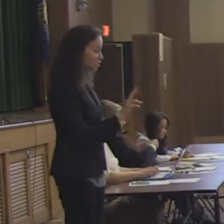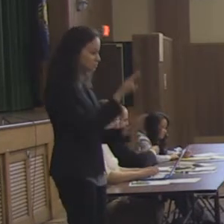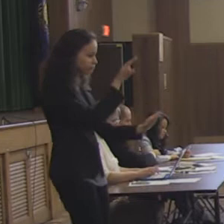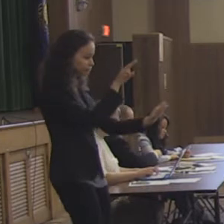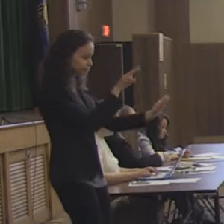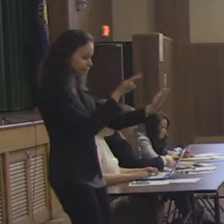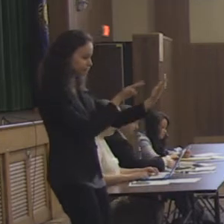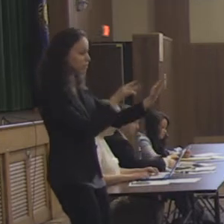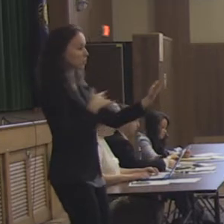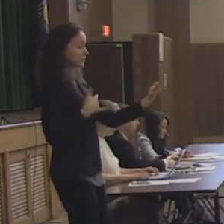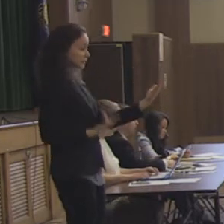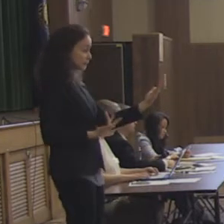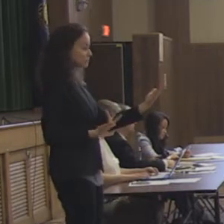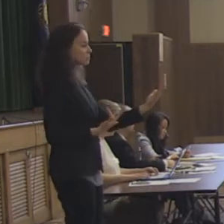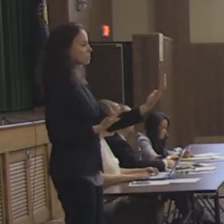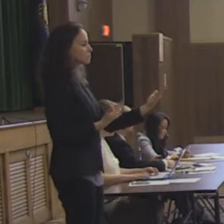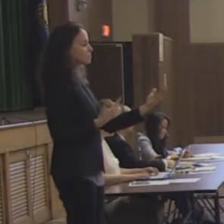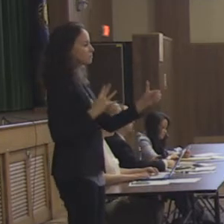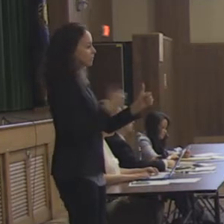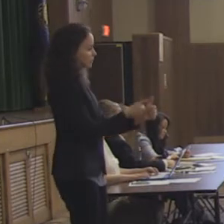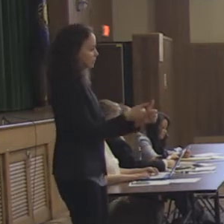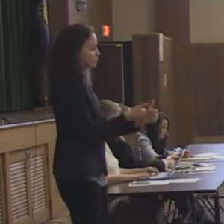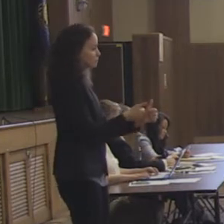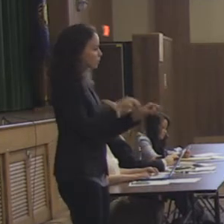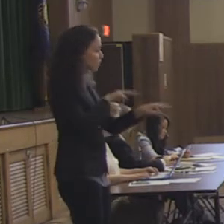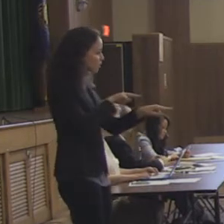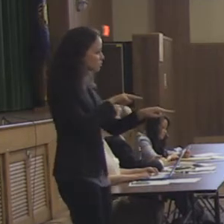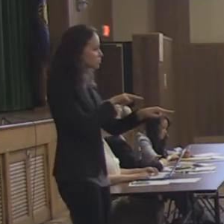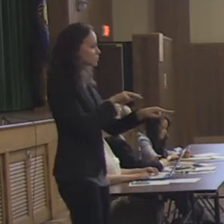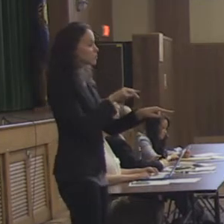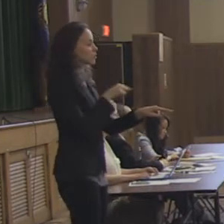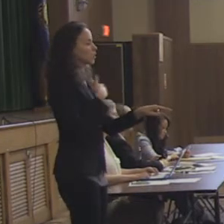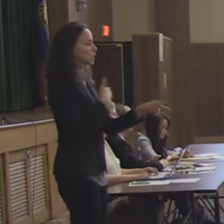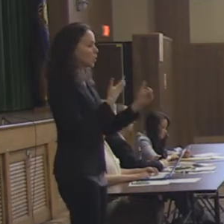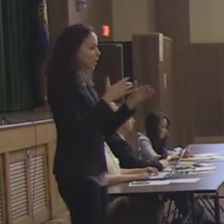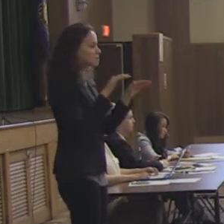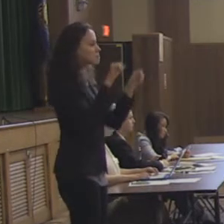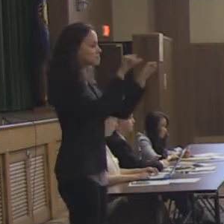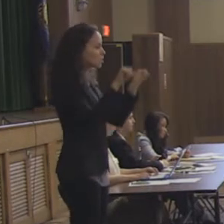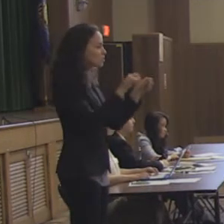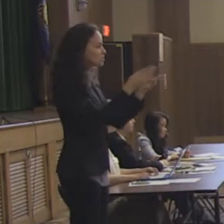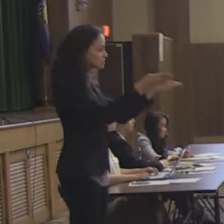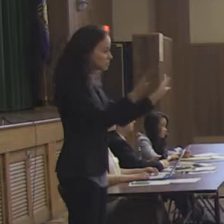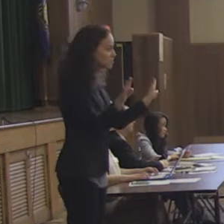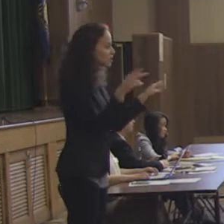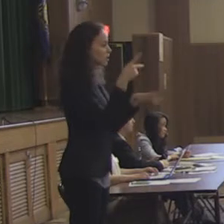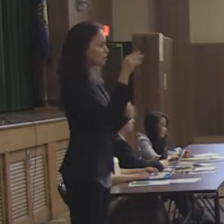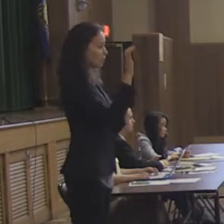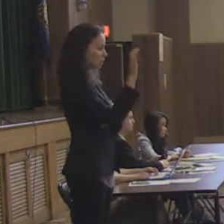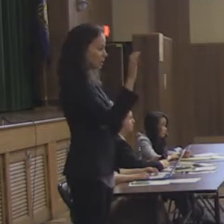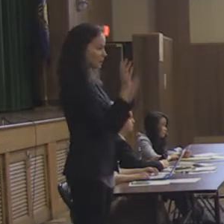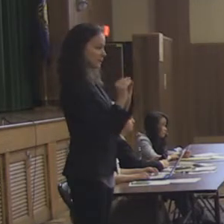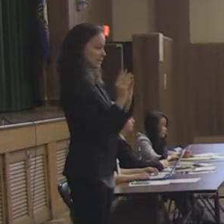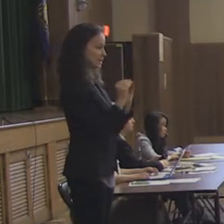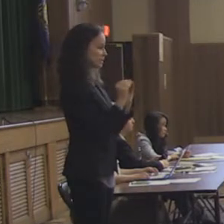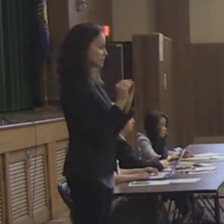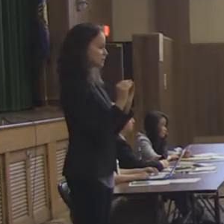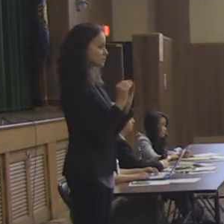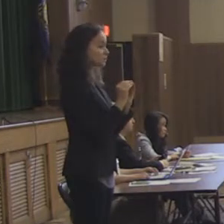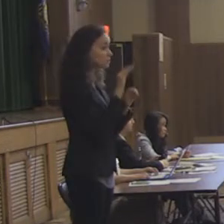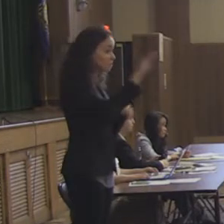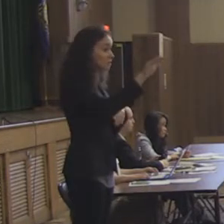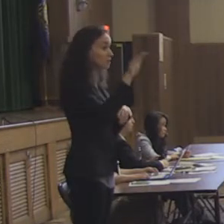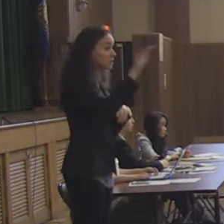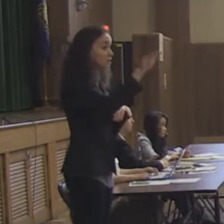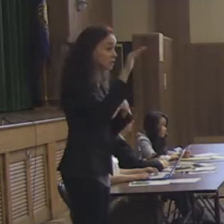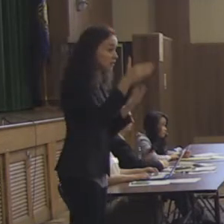there, and please stay informed. We've asked for meetings to be put out there publicly and have not gotten the kind of response that